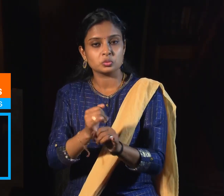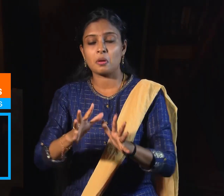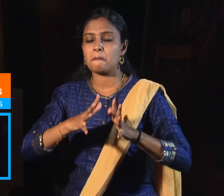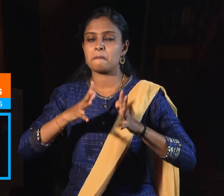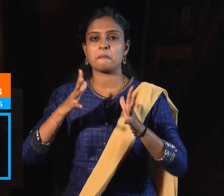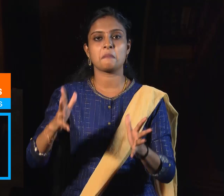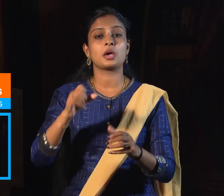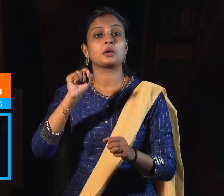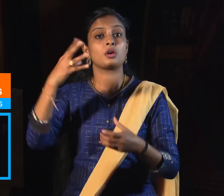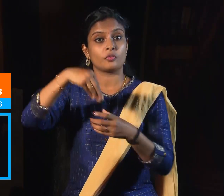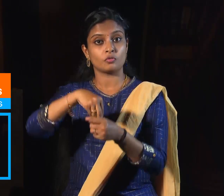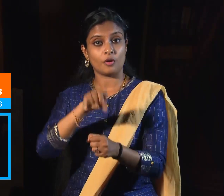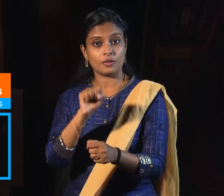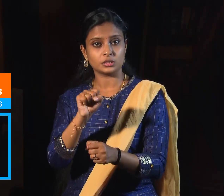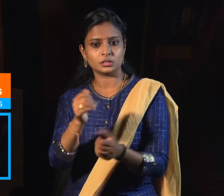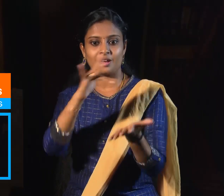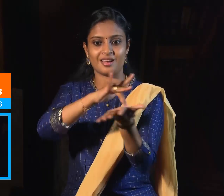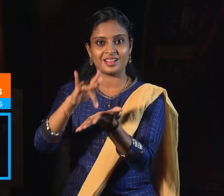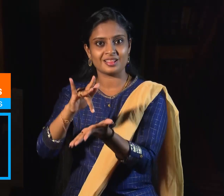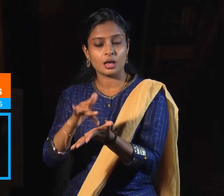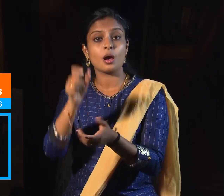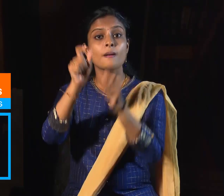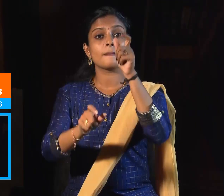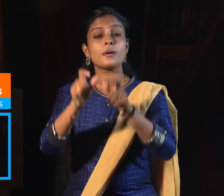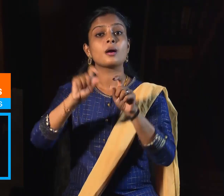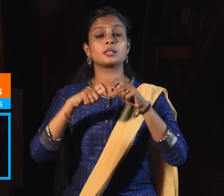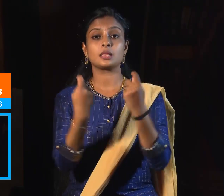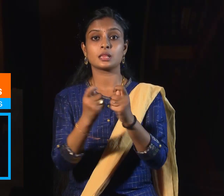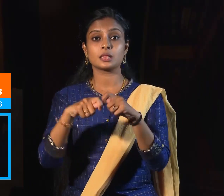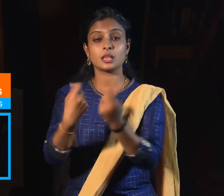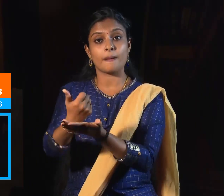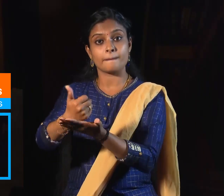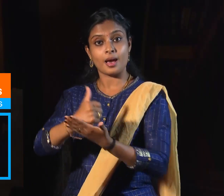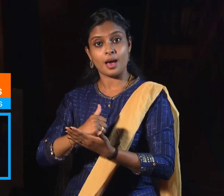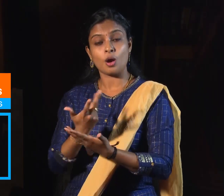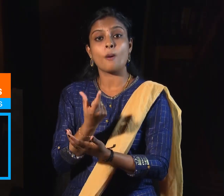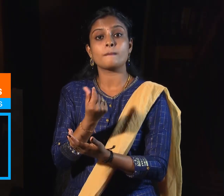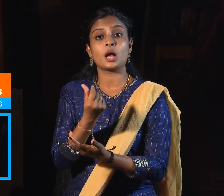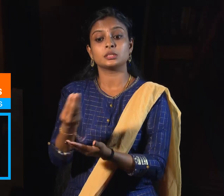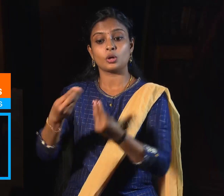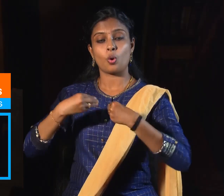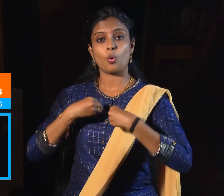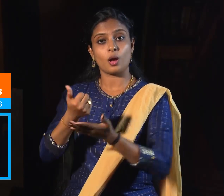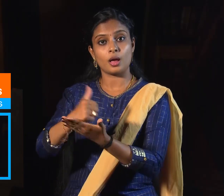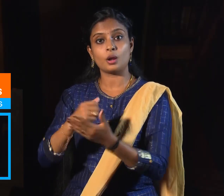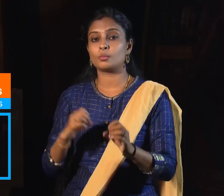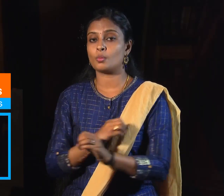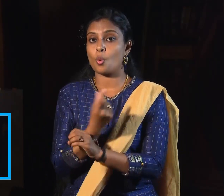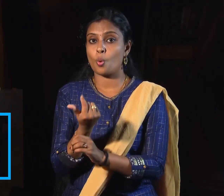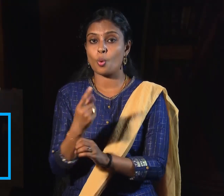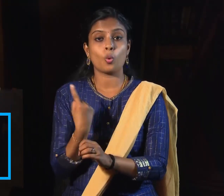role. Financial intermediaries not only provide the finance but also create an environment for